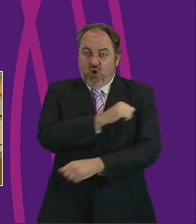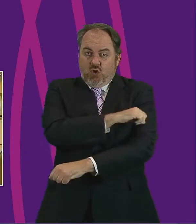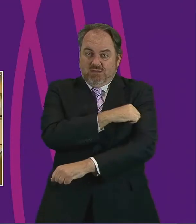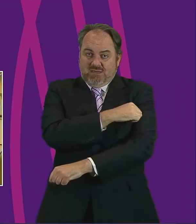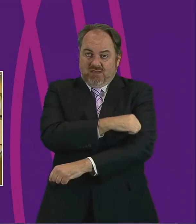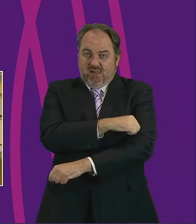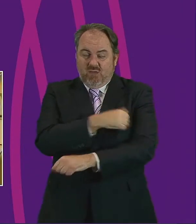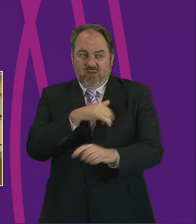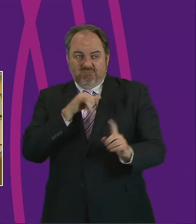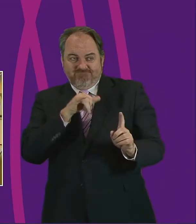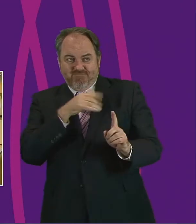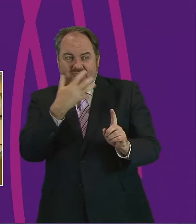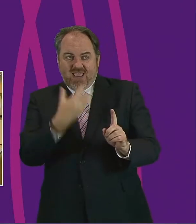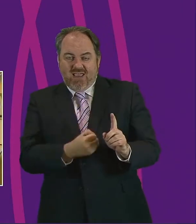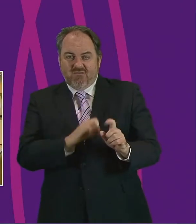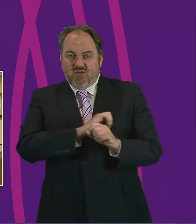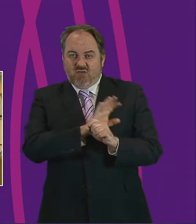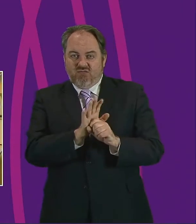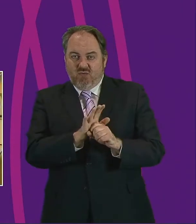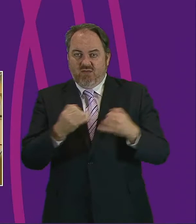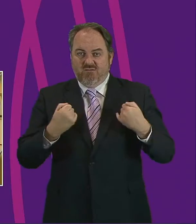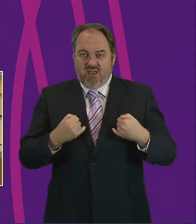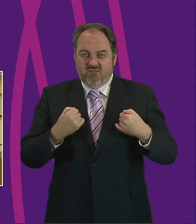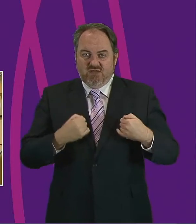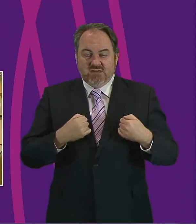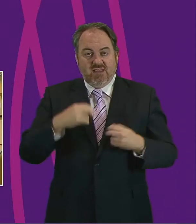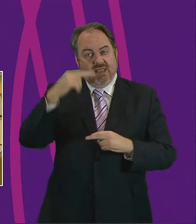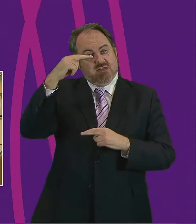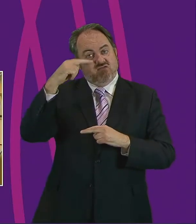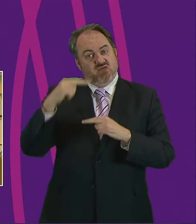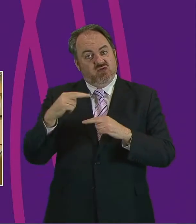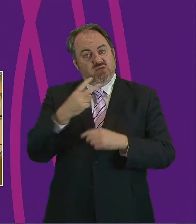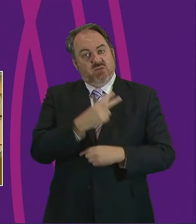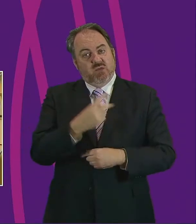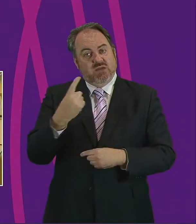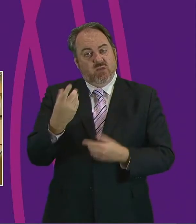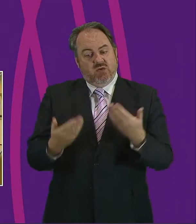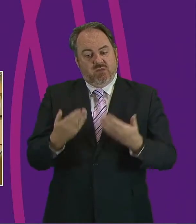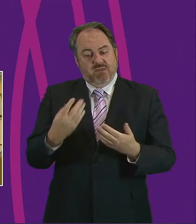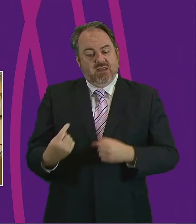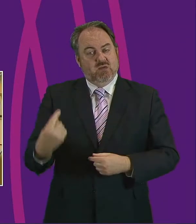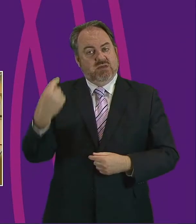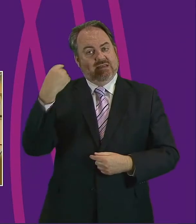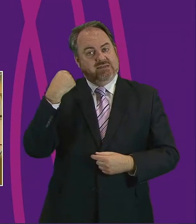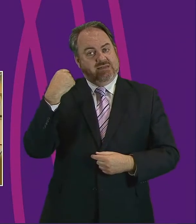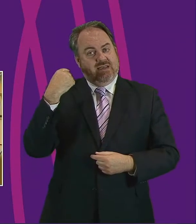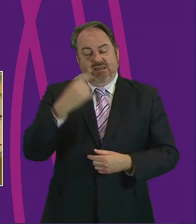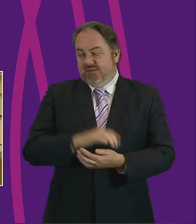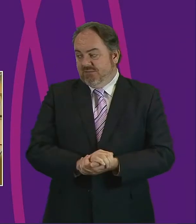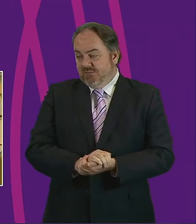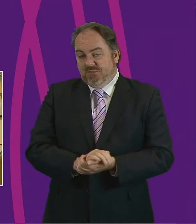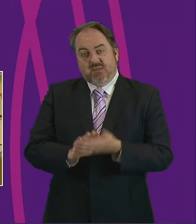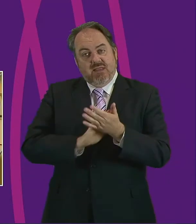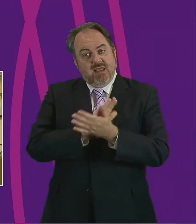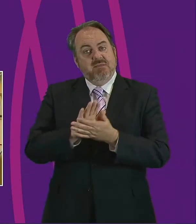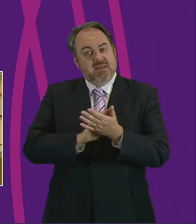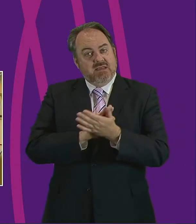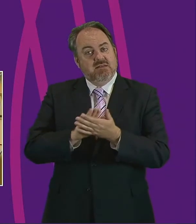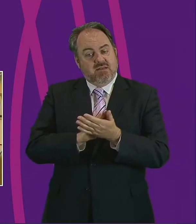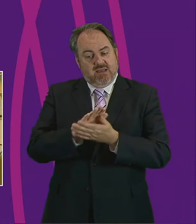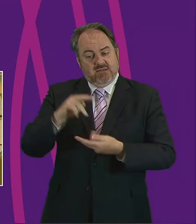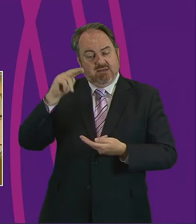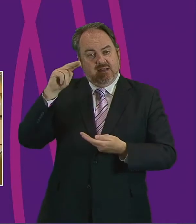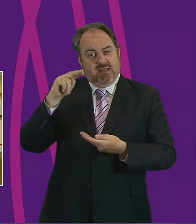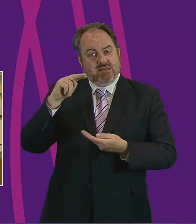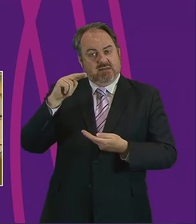or confirmed COVID-19, which is a decrease of 21 since yesterday, and that includes a decrease in the number of